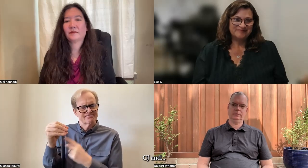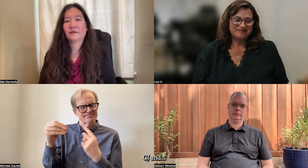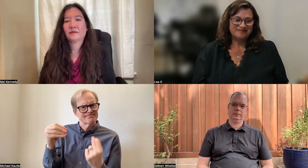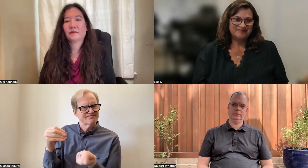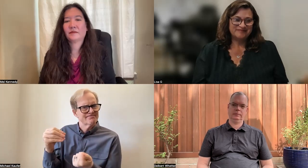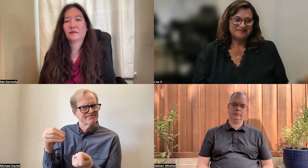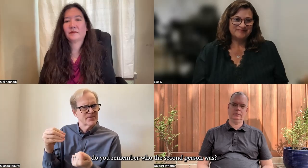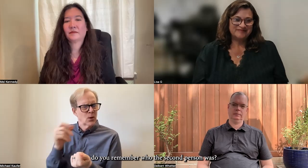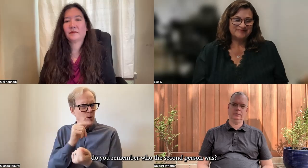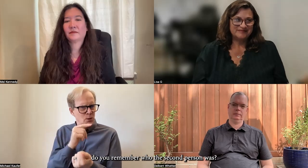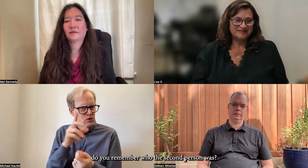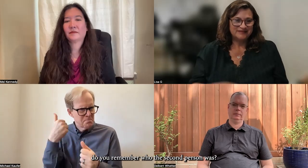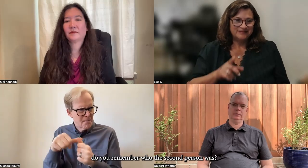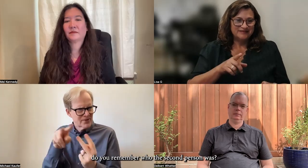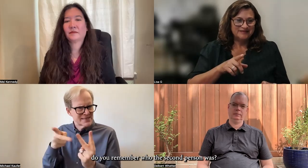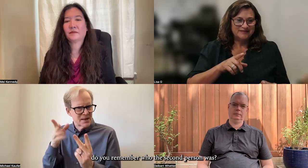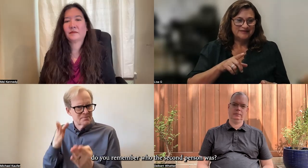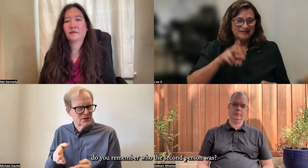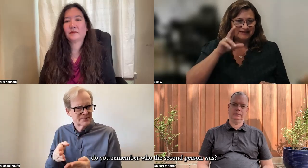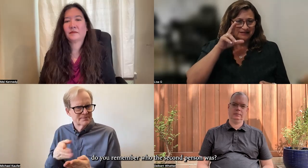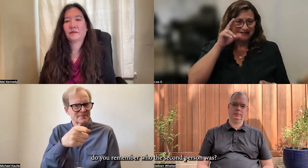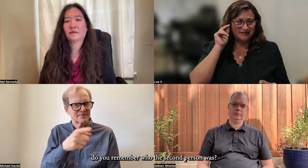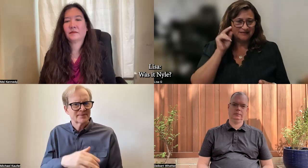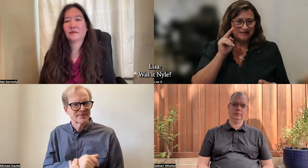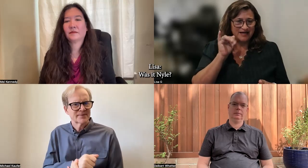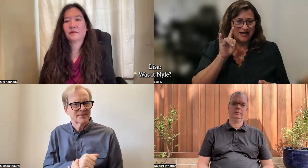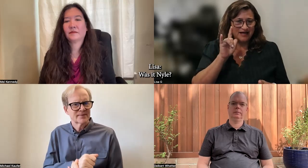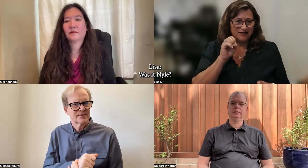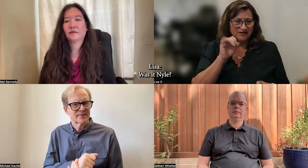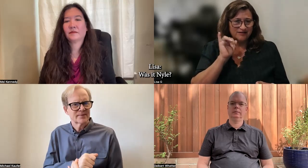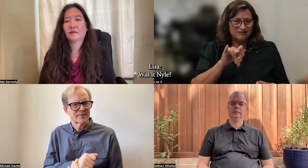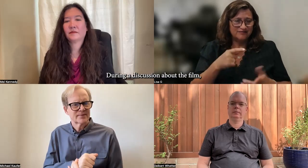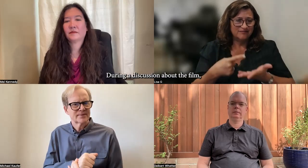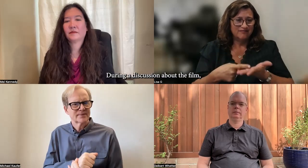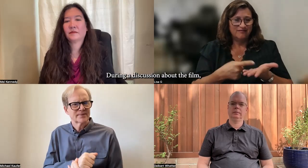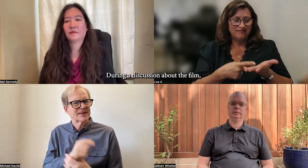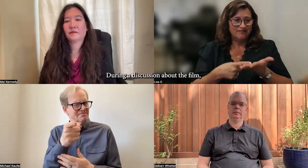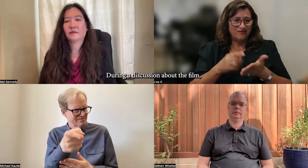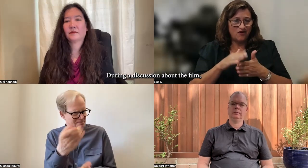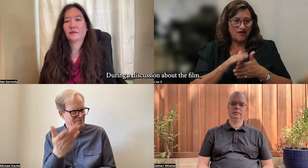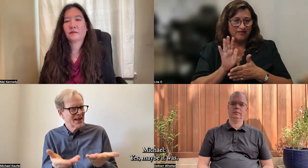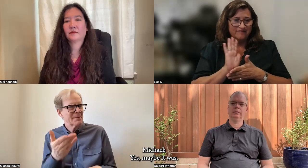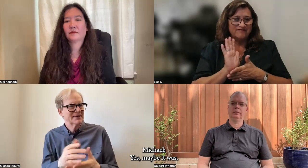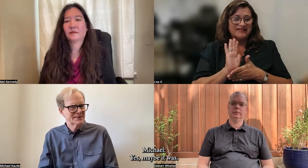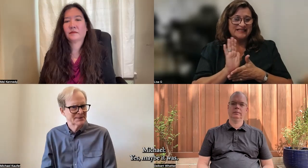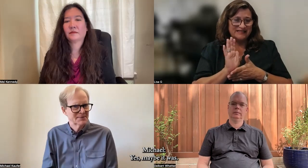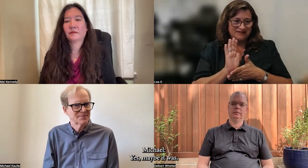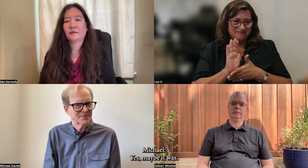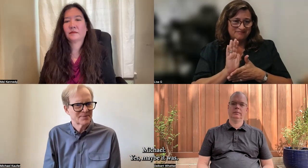and do you remember who the second person was? Was it Niall? During a discussion about the film? Yes, maybe